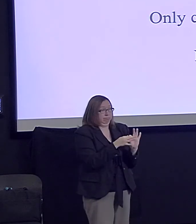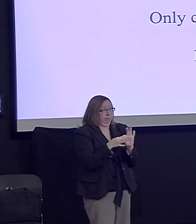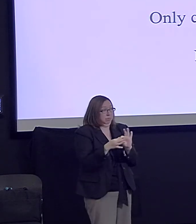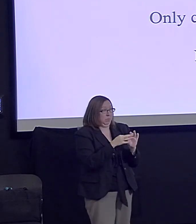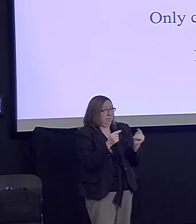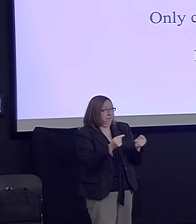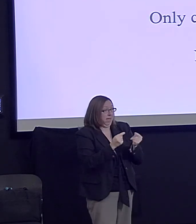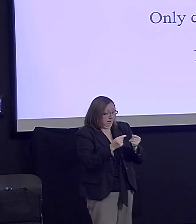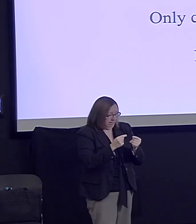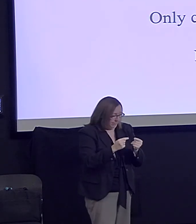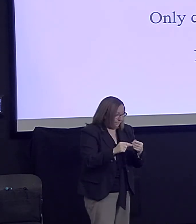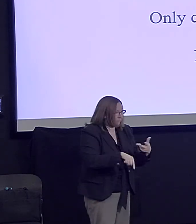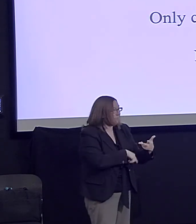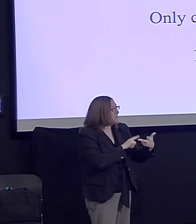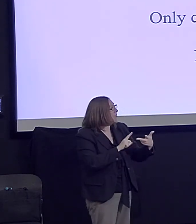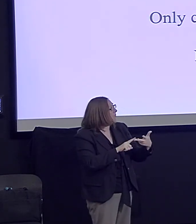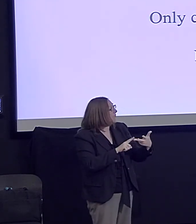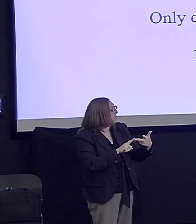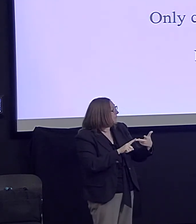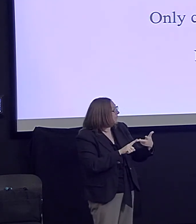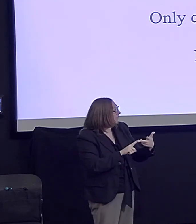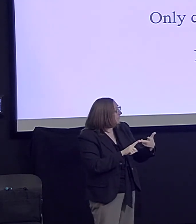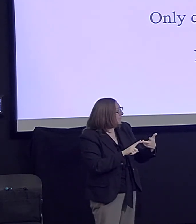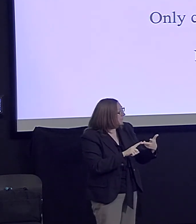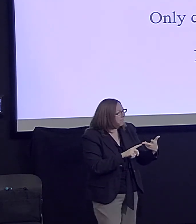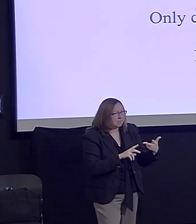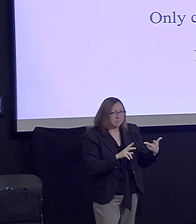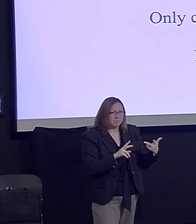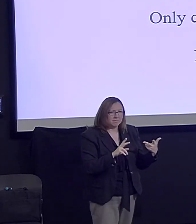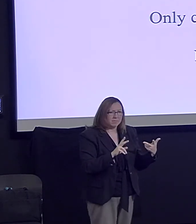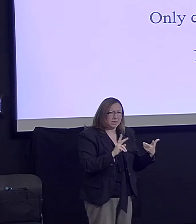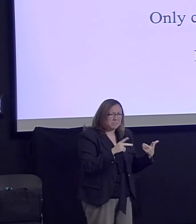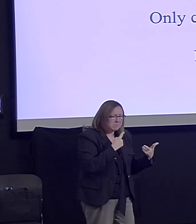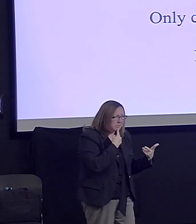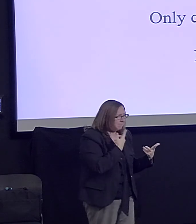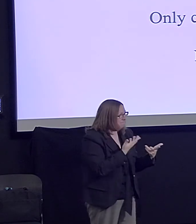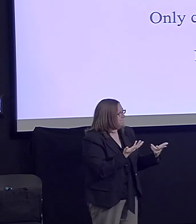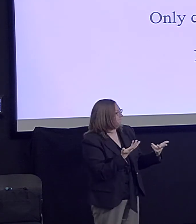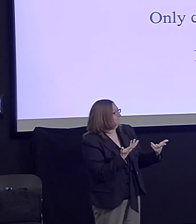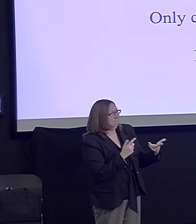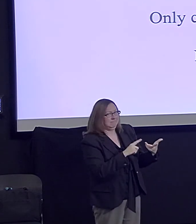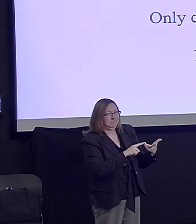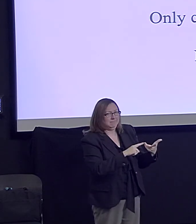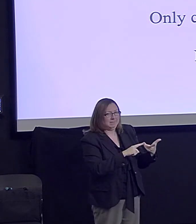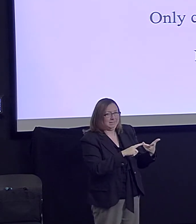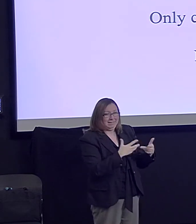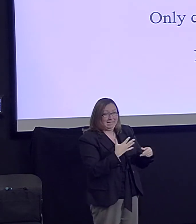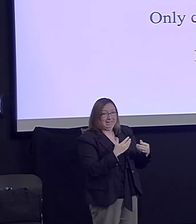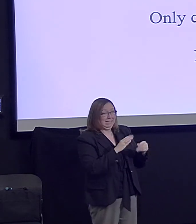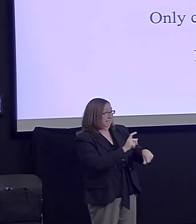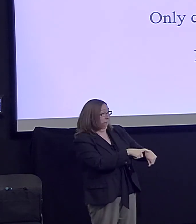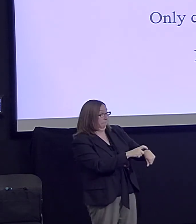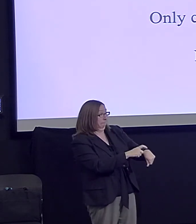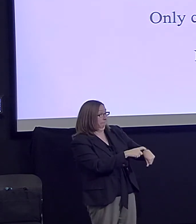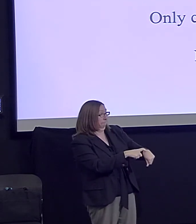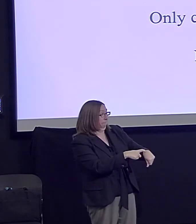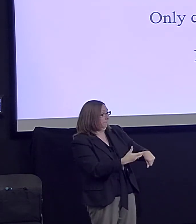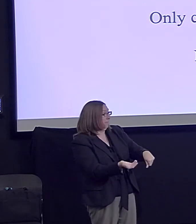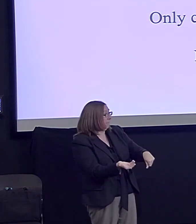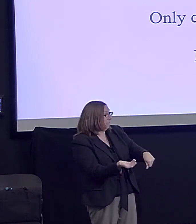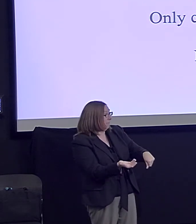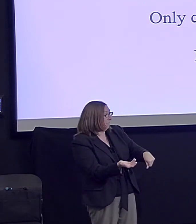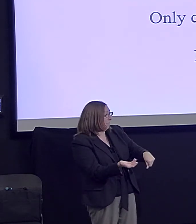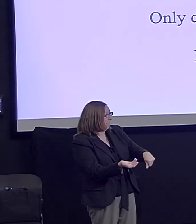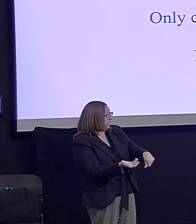third point, which again, people somehow have completely forgotten, it's time. Time, we live in a